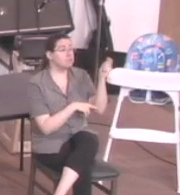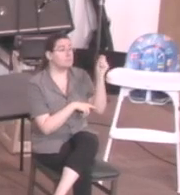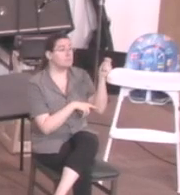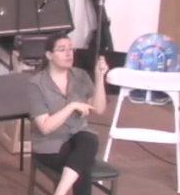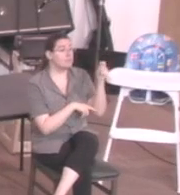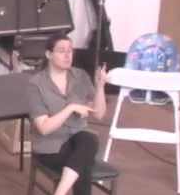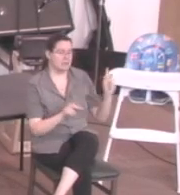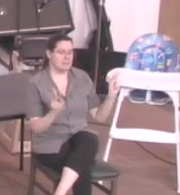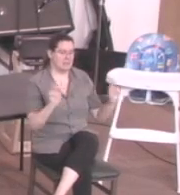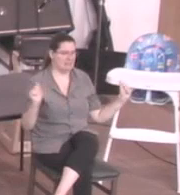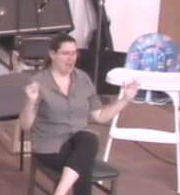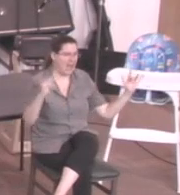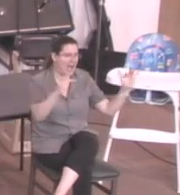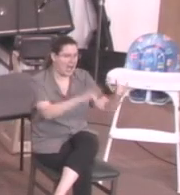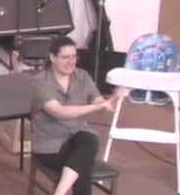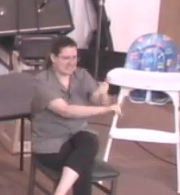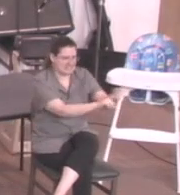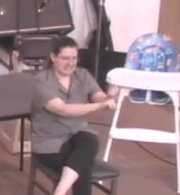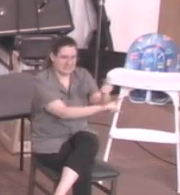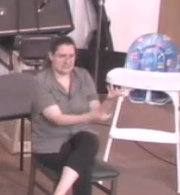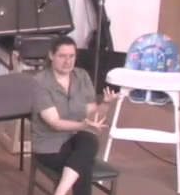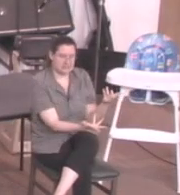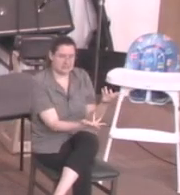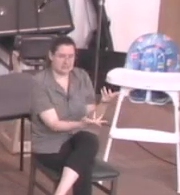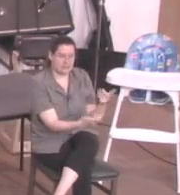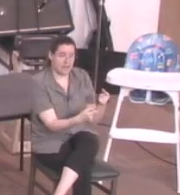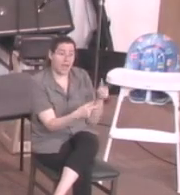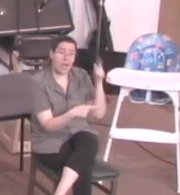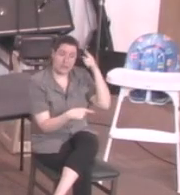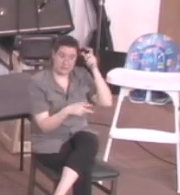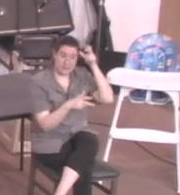how great God is, and the enemy